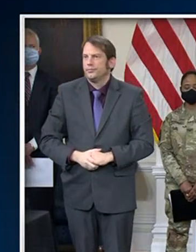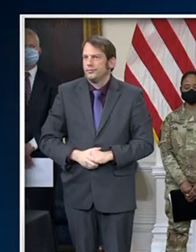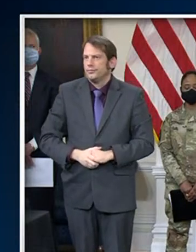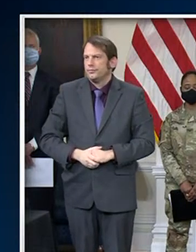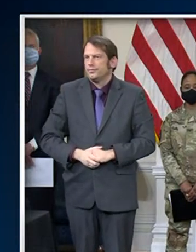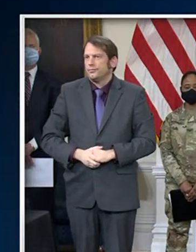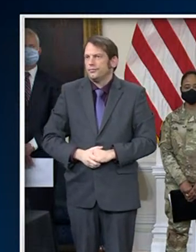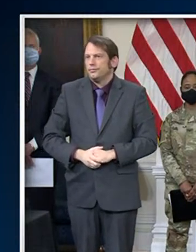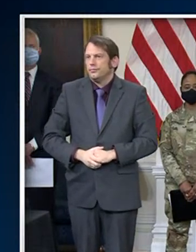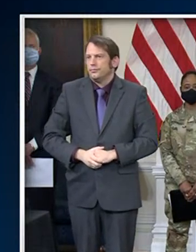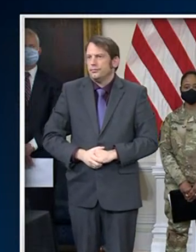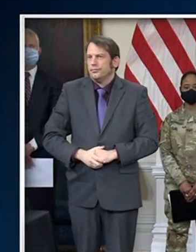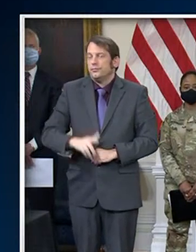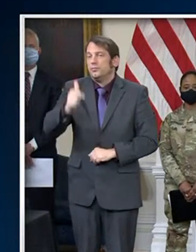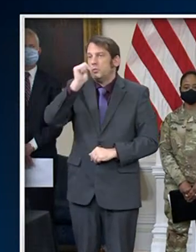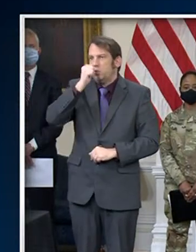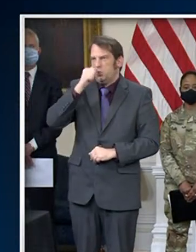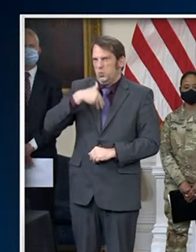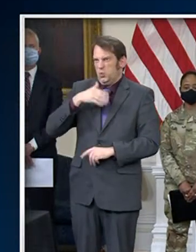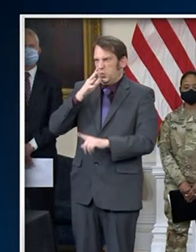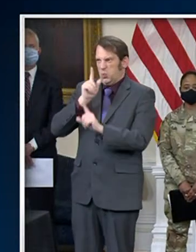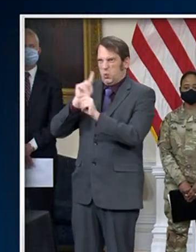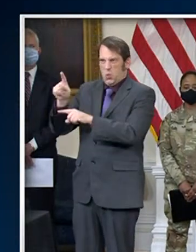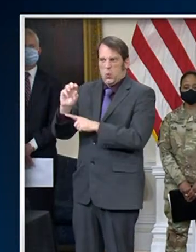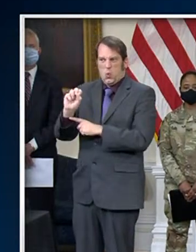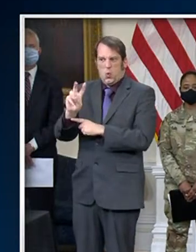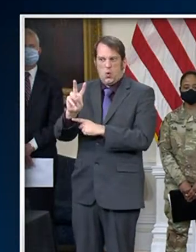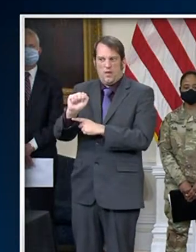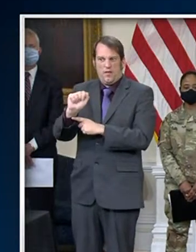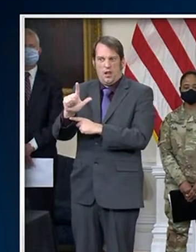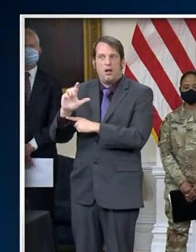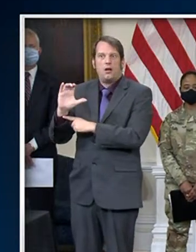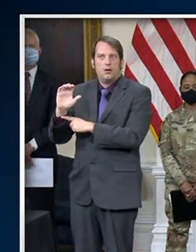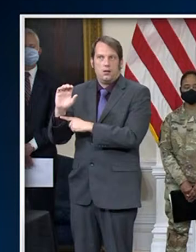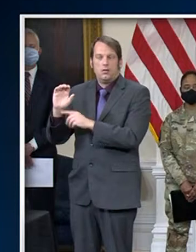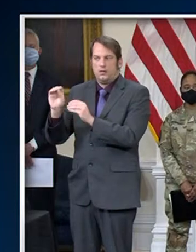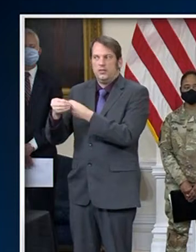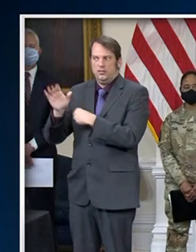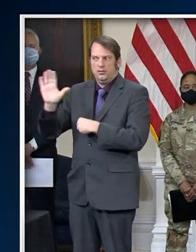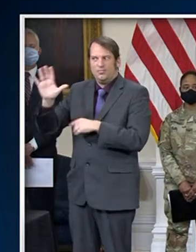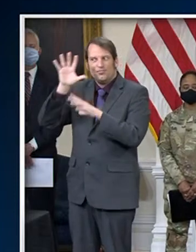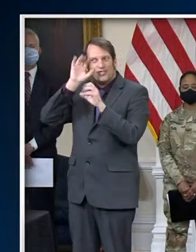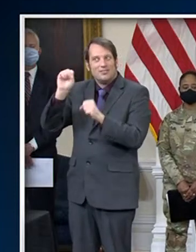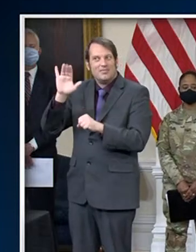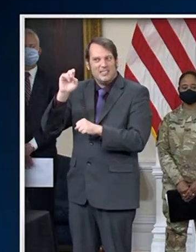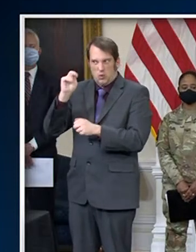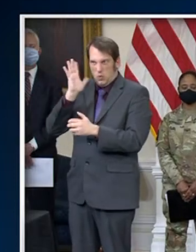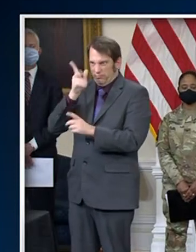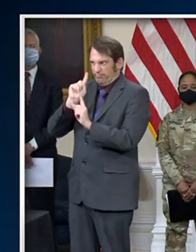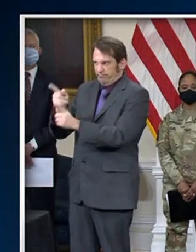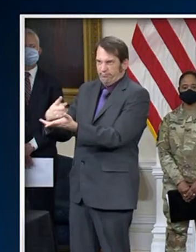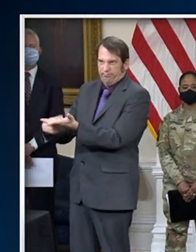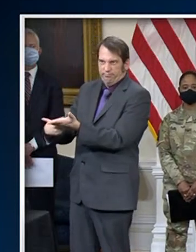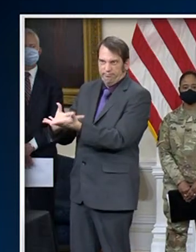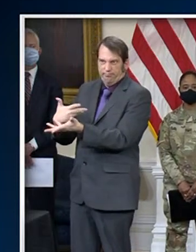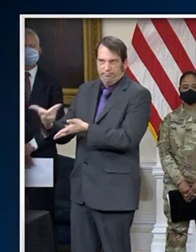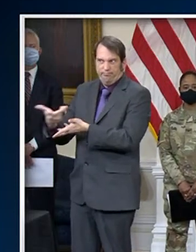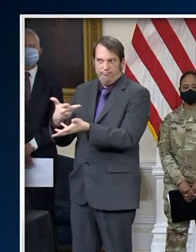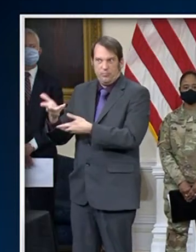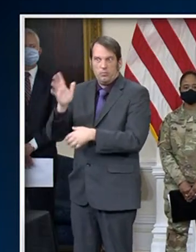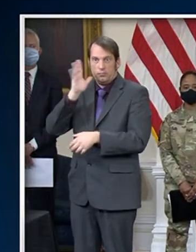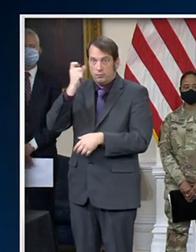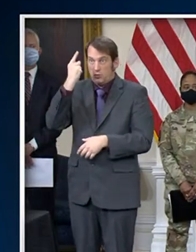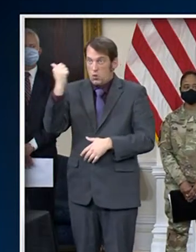Office with President Biden. Every state, every county, and every city